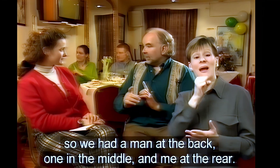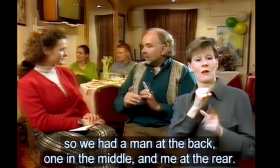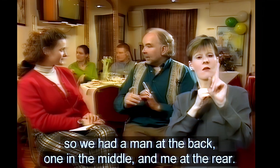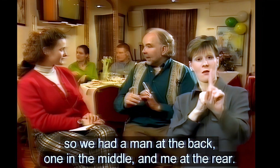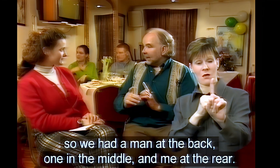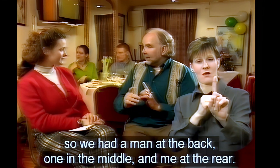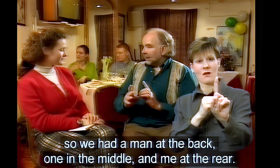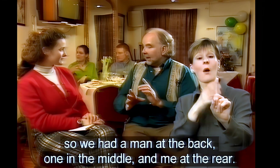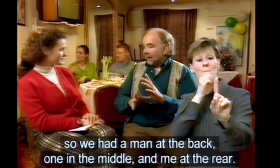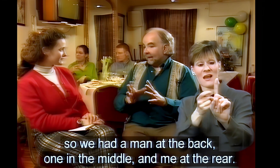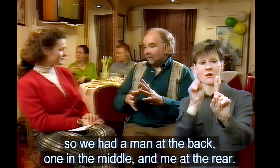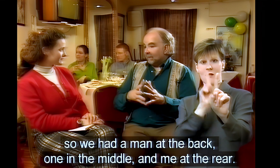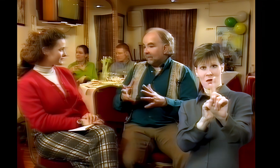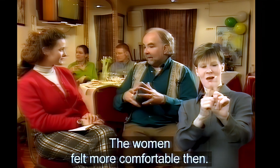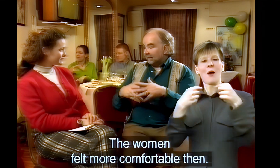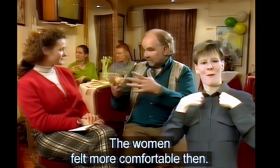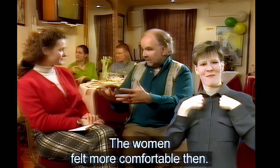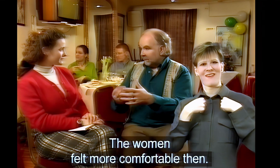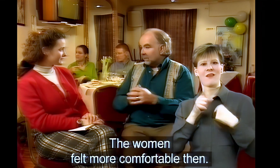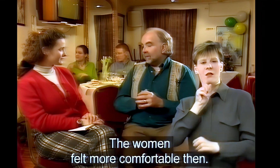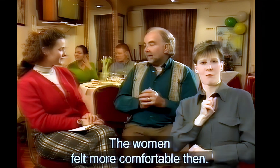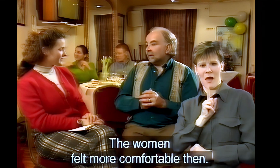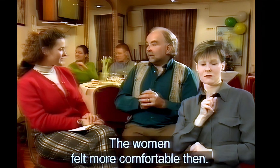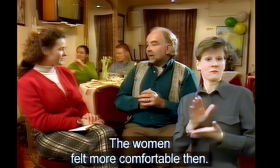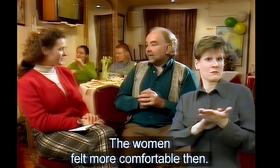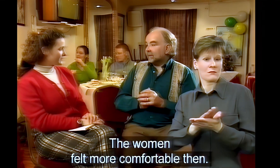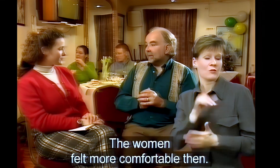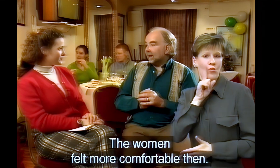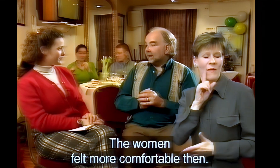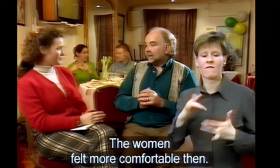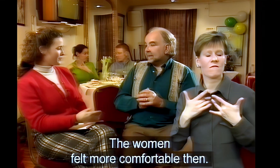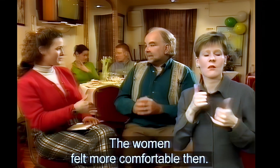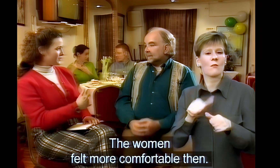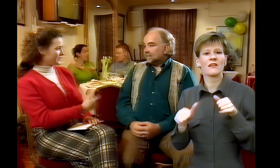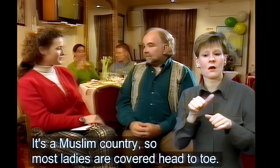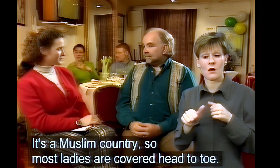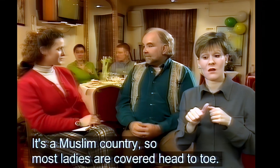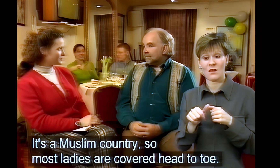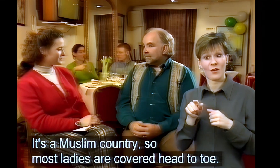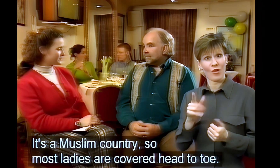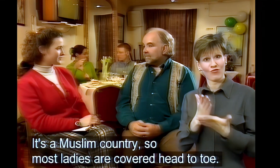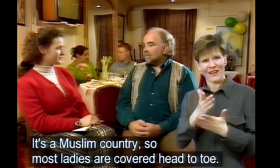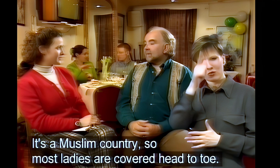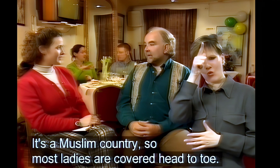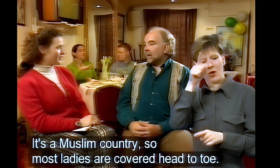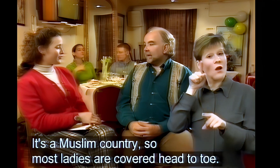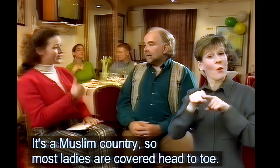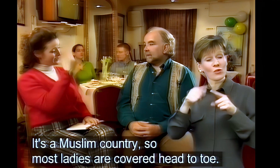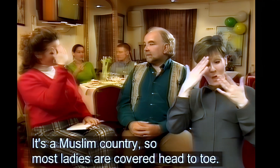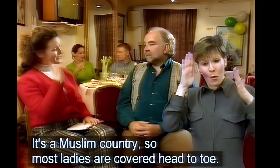rear again. And that way we felt, the women felt a lot more comfortable about it. Of course, it's predominantly a Muslim country, so that's right. All the ladies are going to be